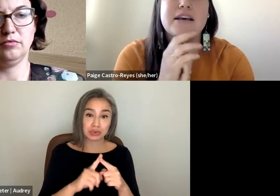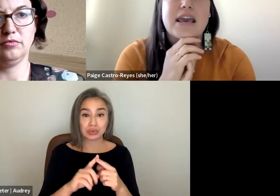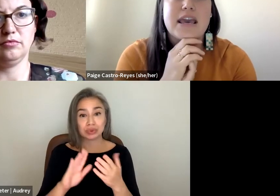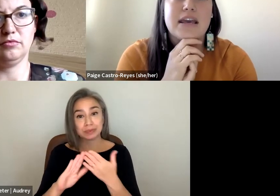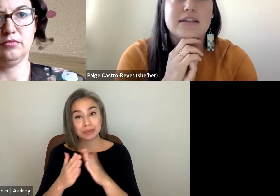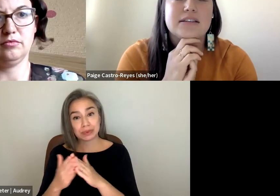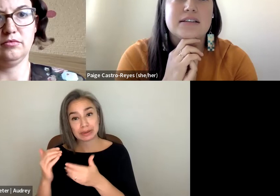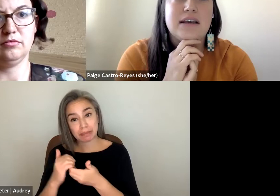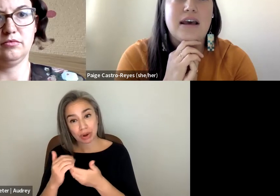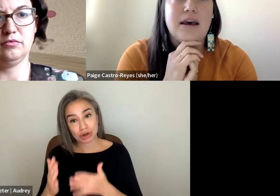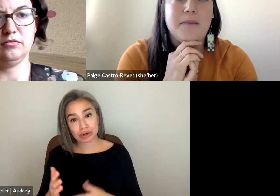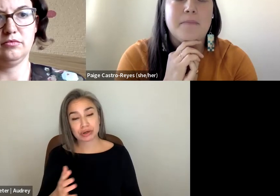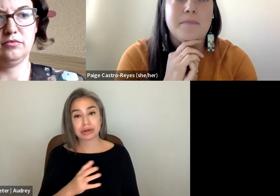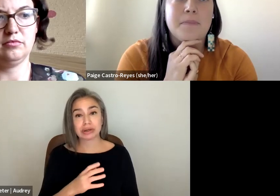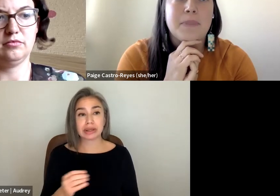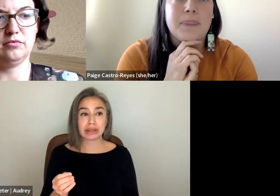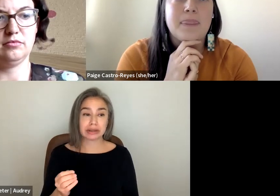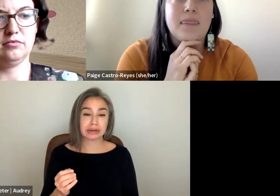partner. And,